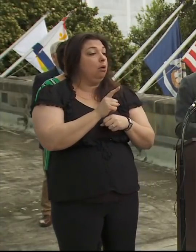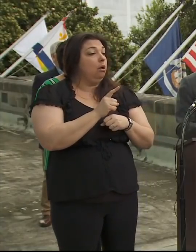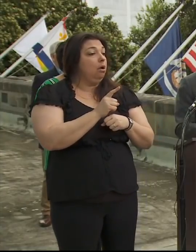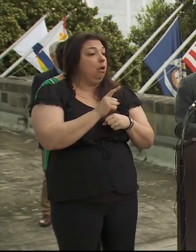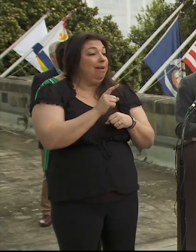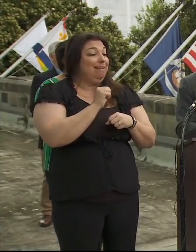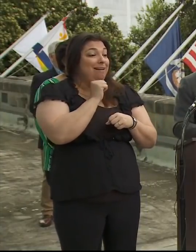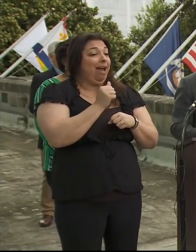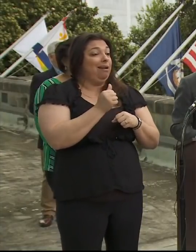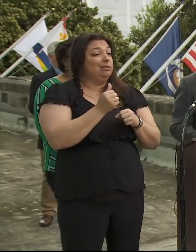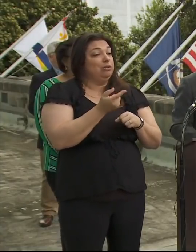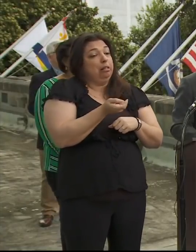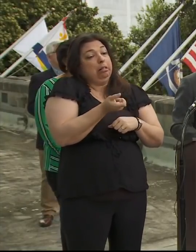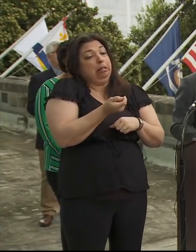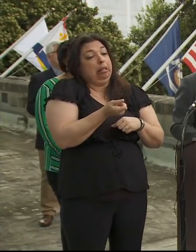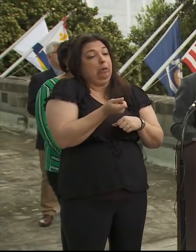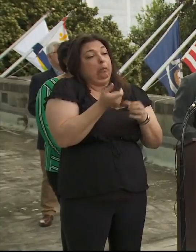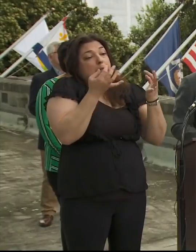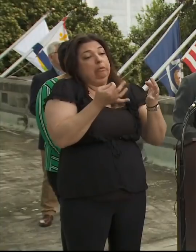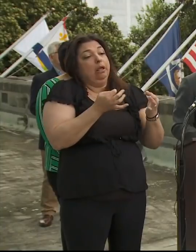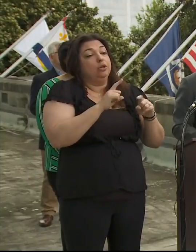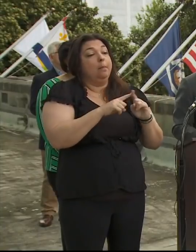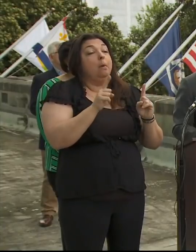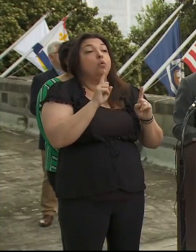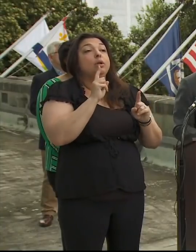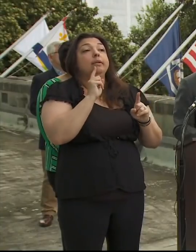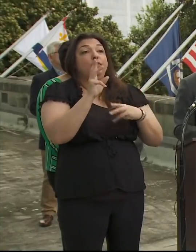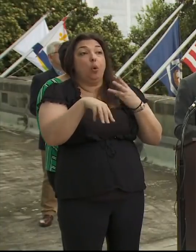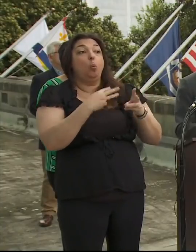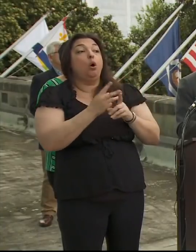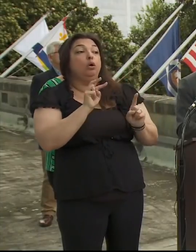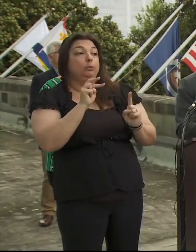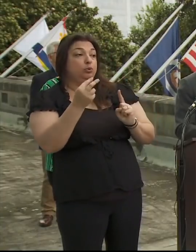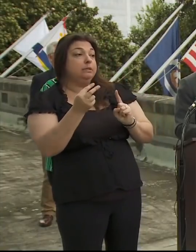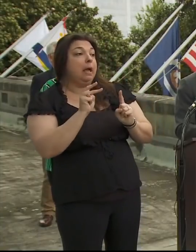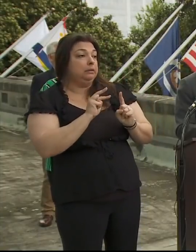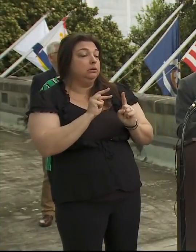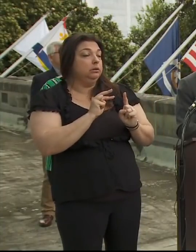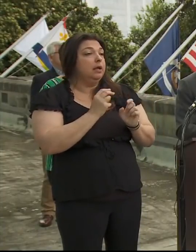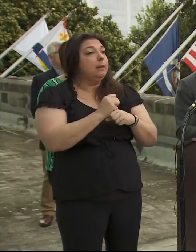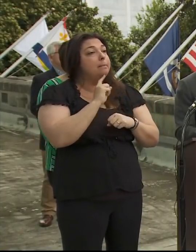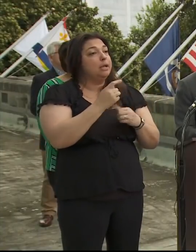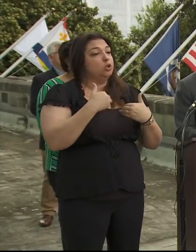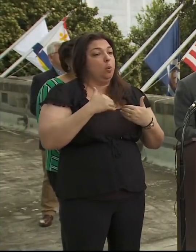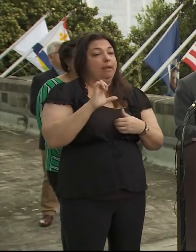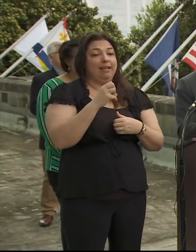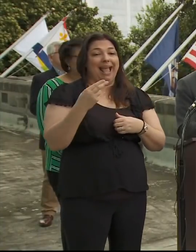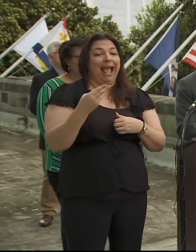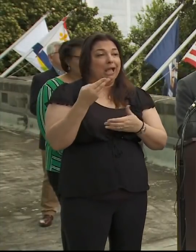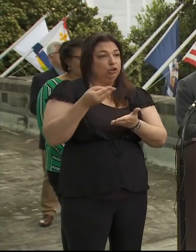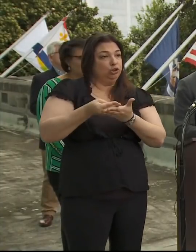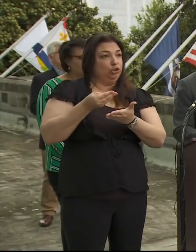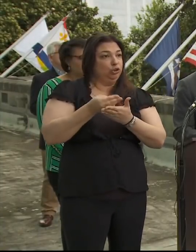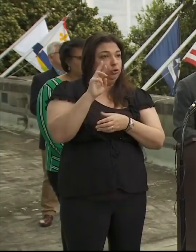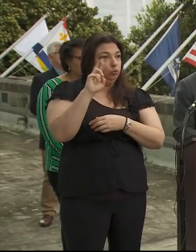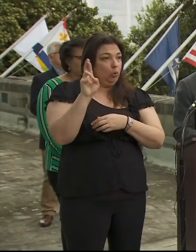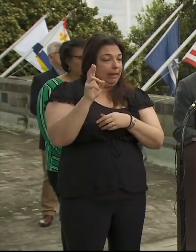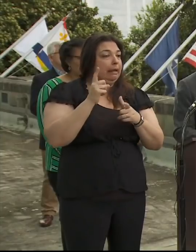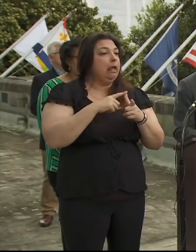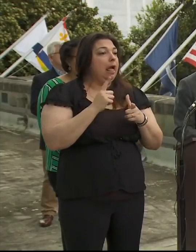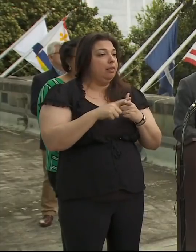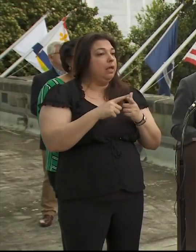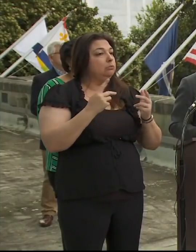a myopic perspective but a global perspective is really the position that we're coming from, to make sure that we have the cash on hand and overall